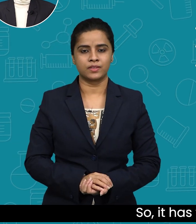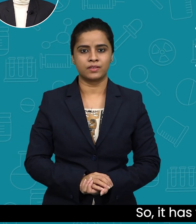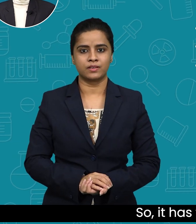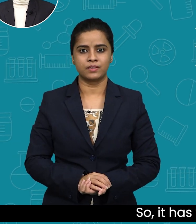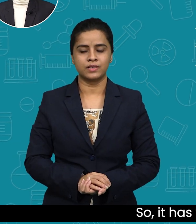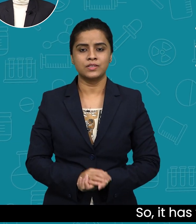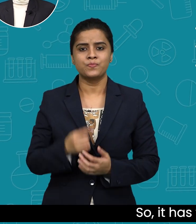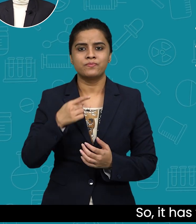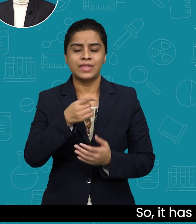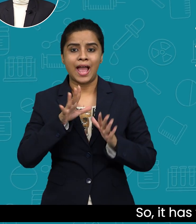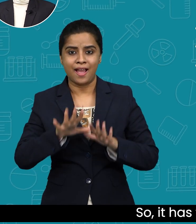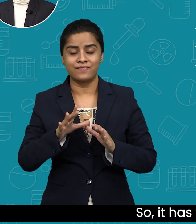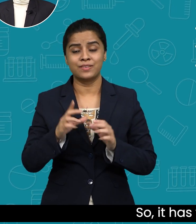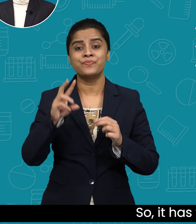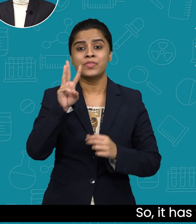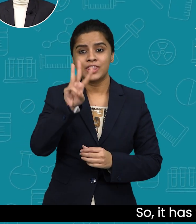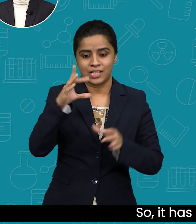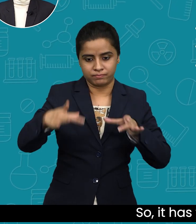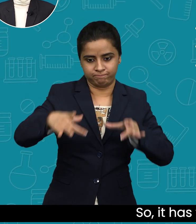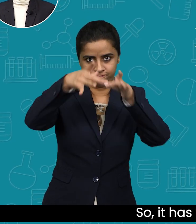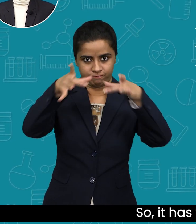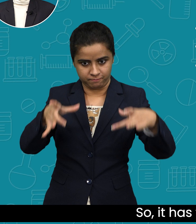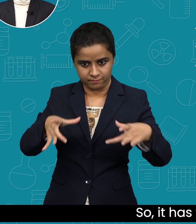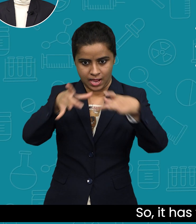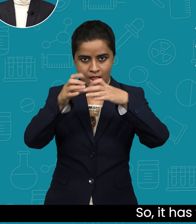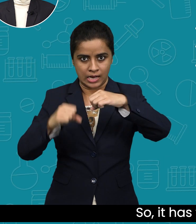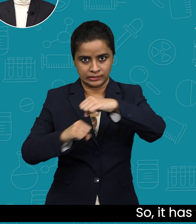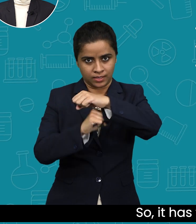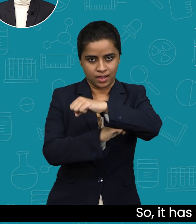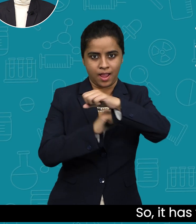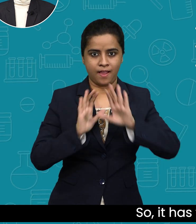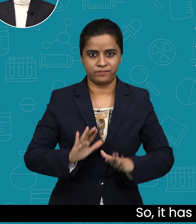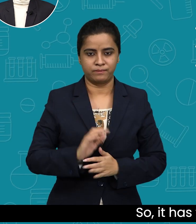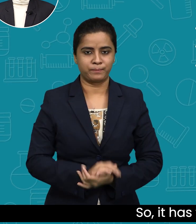So, it has tetrahedral structure.